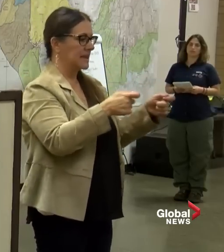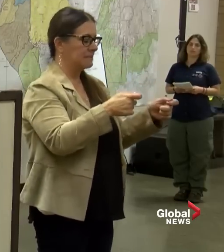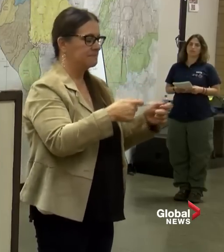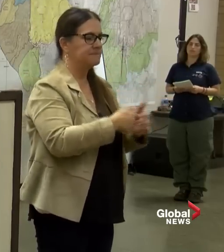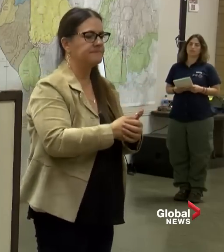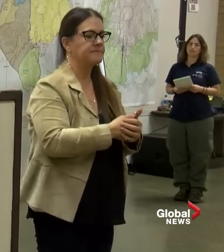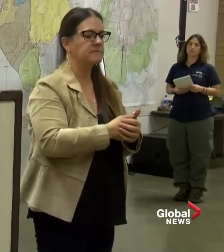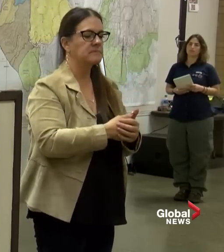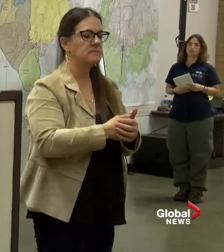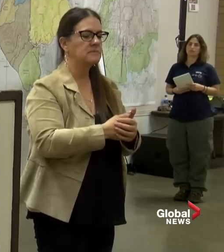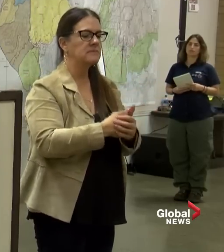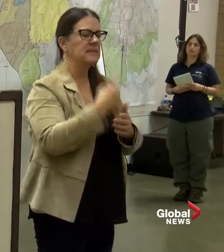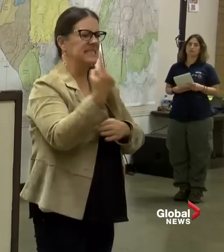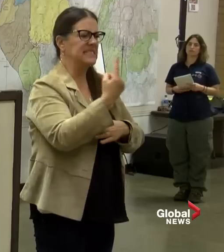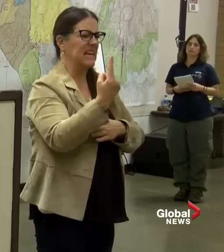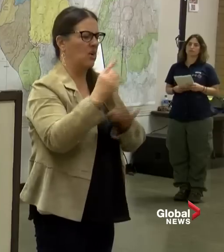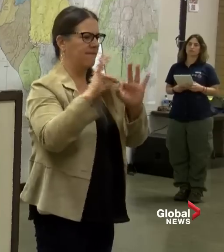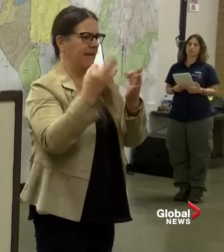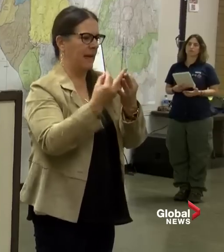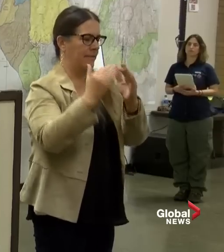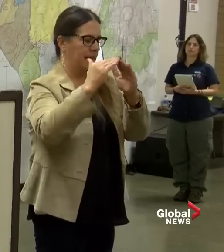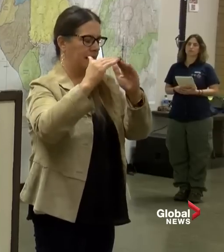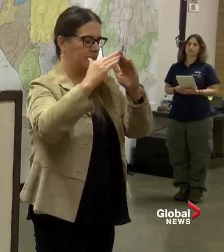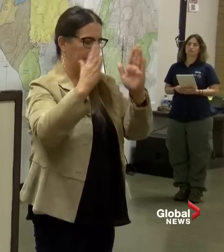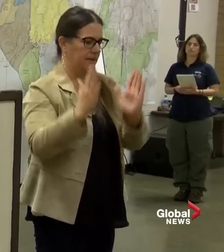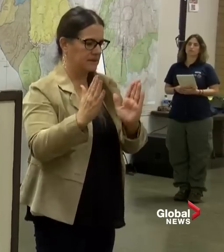For single-family residents,